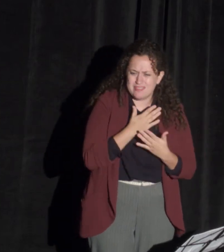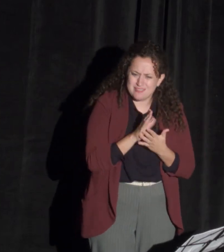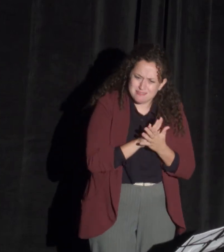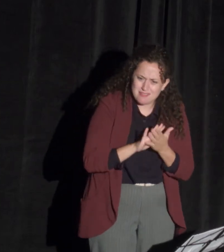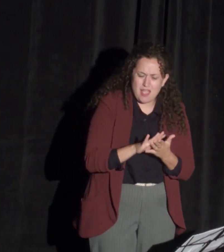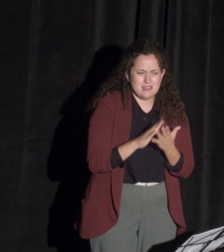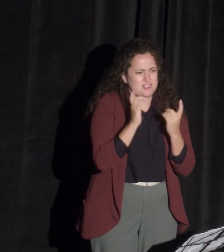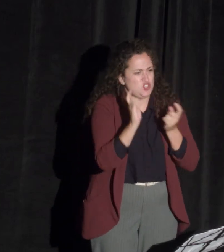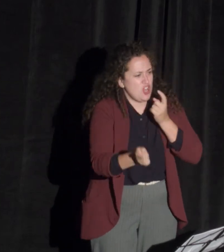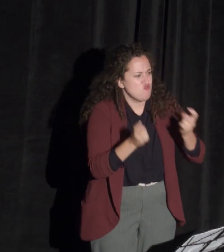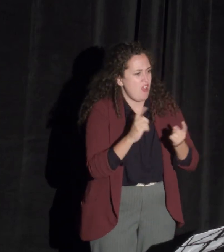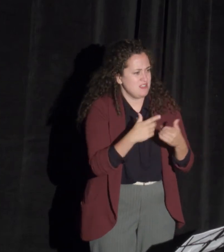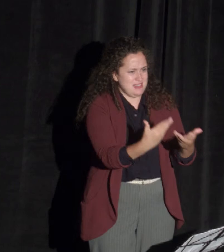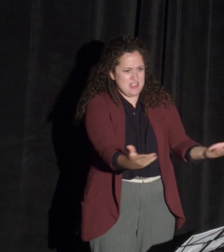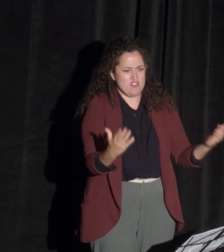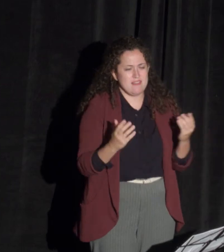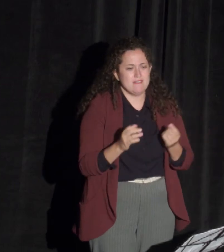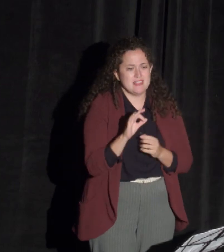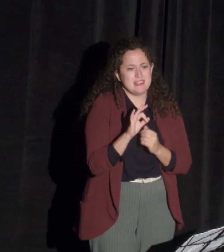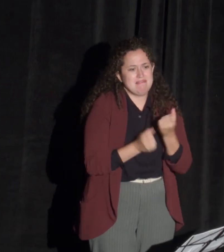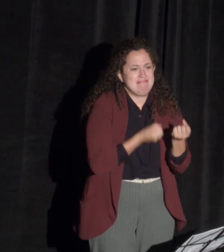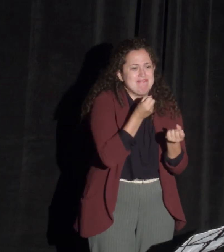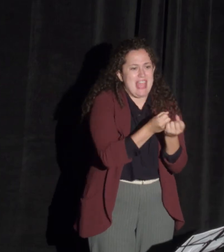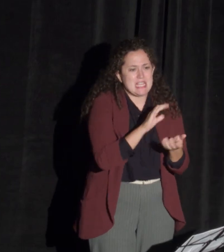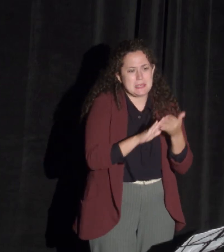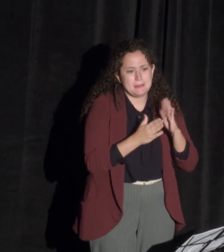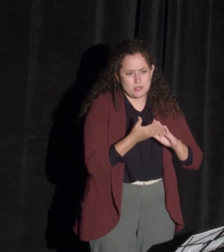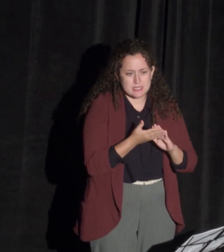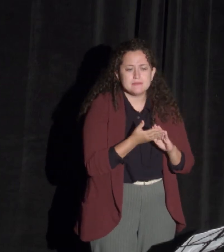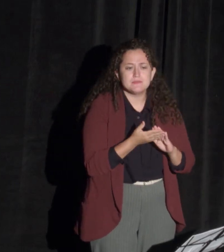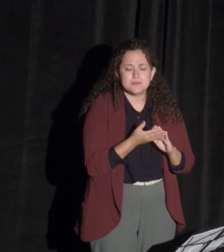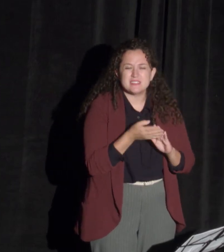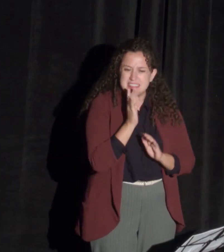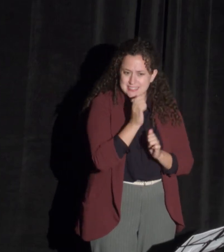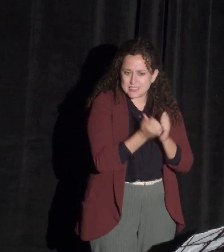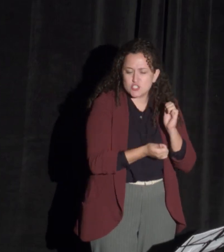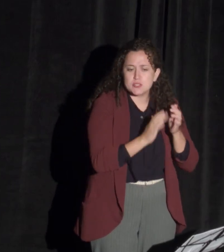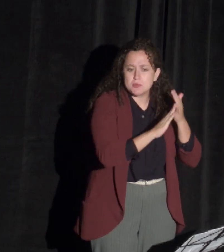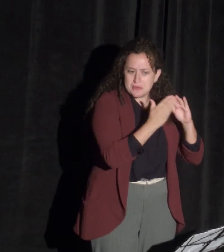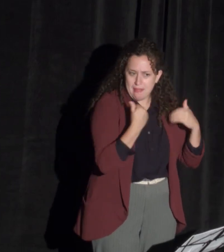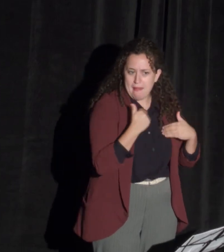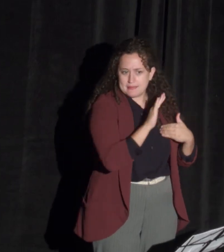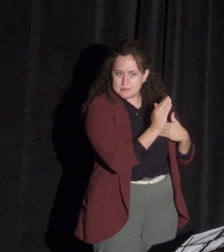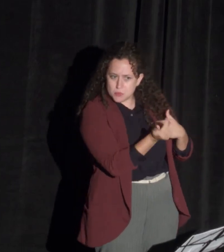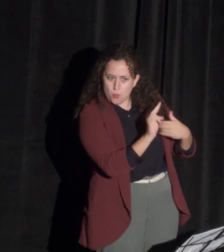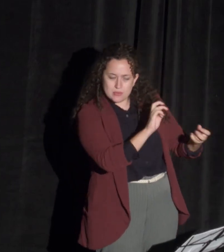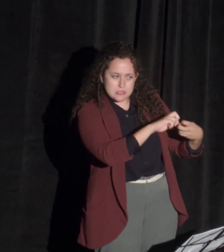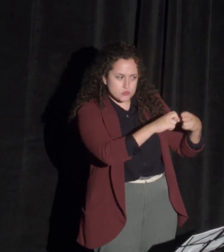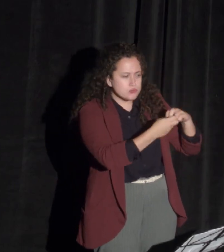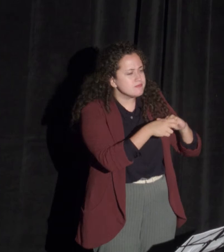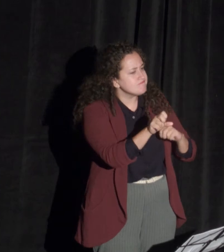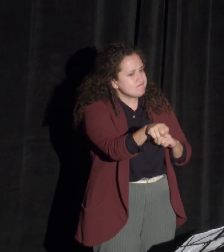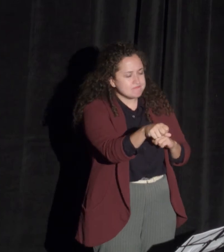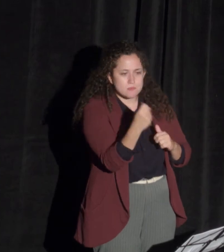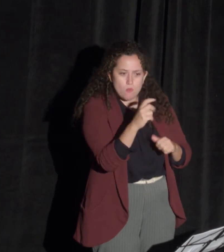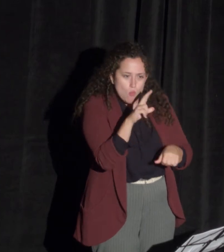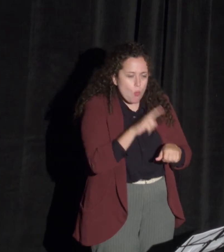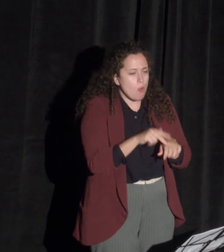too. Every community has its issues, and we acknowledge that there is always work to do to improve the science fiction and fantasy